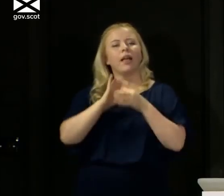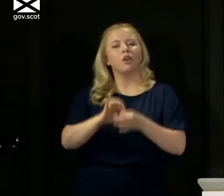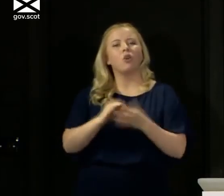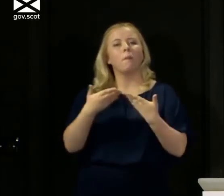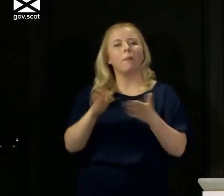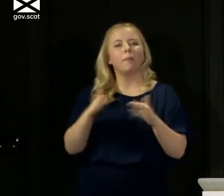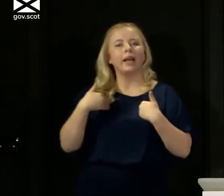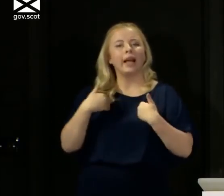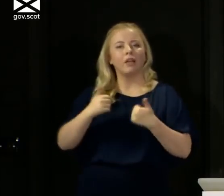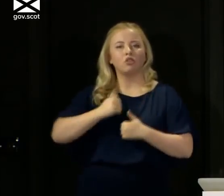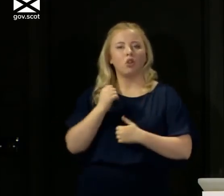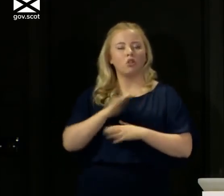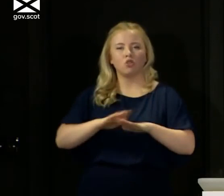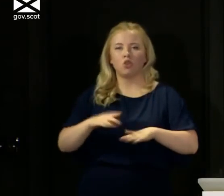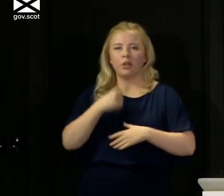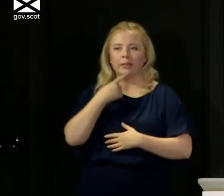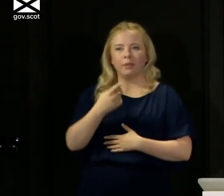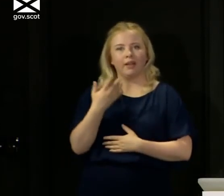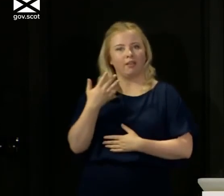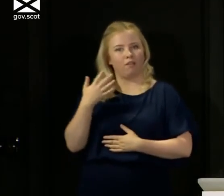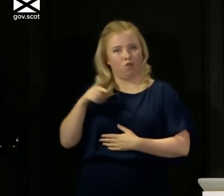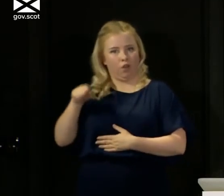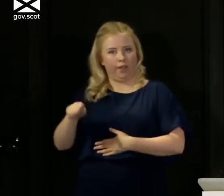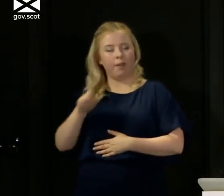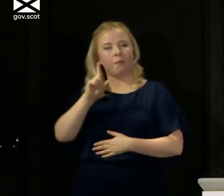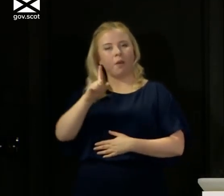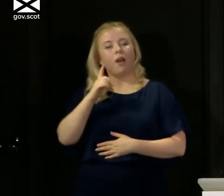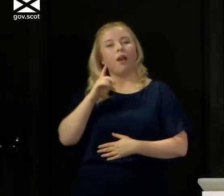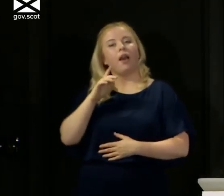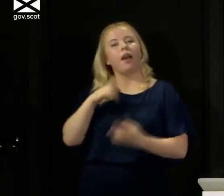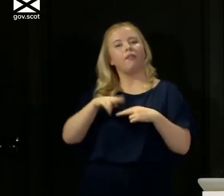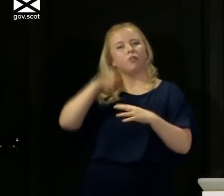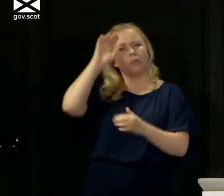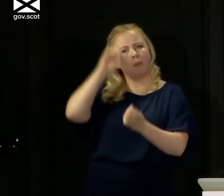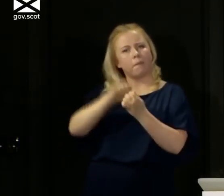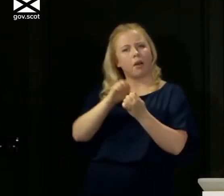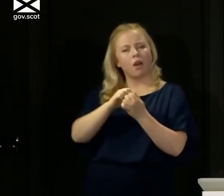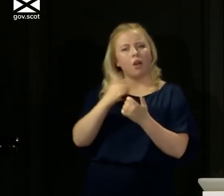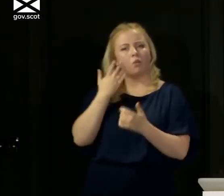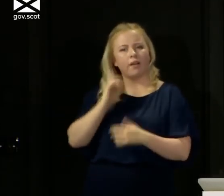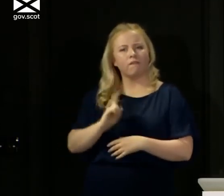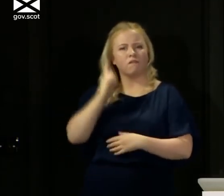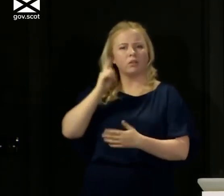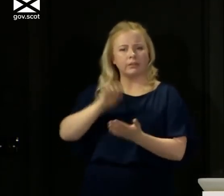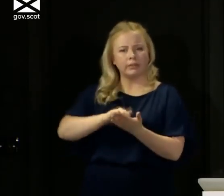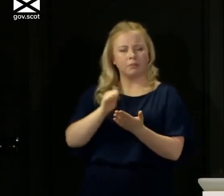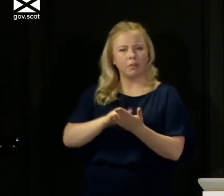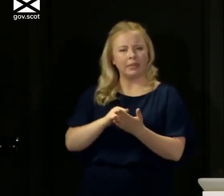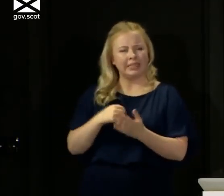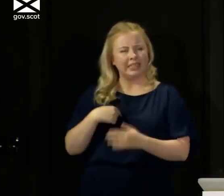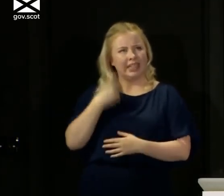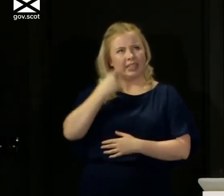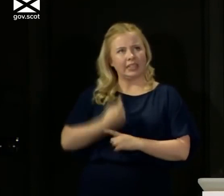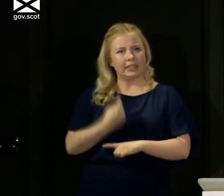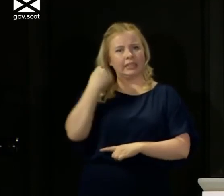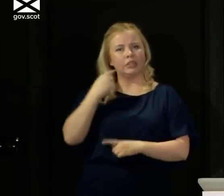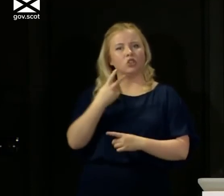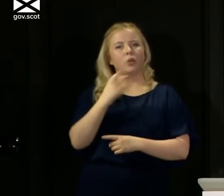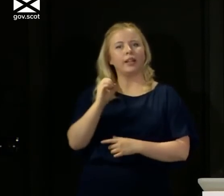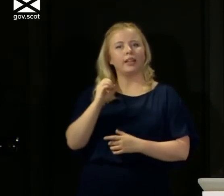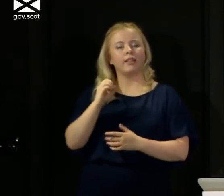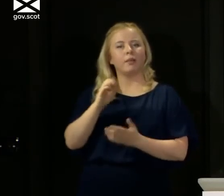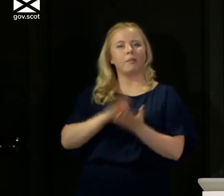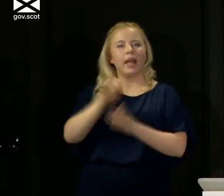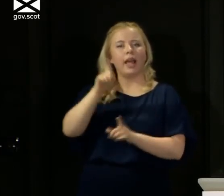Public Health Scotland today, but if you recall, when they published the initial findings, which I think from memory was on the 20th of May, so if you